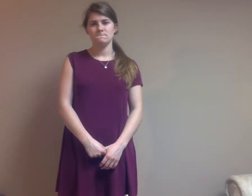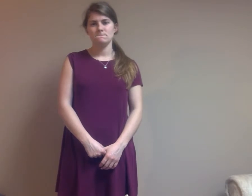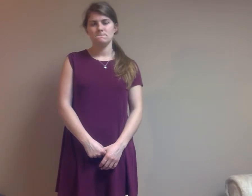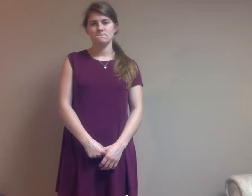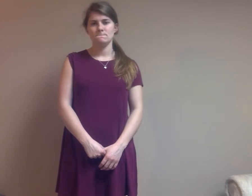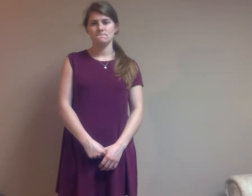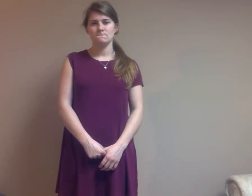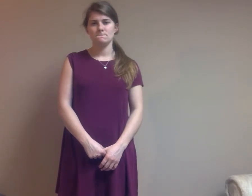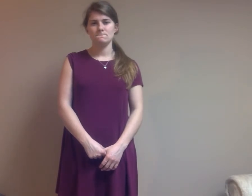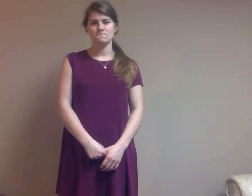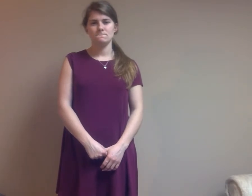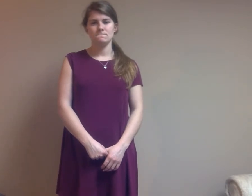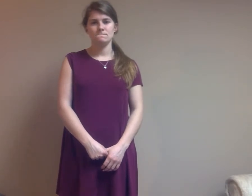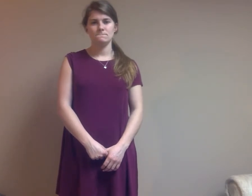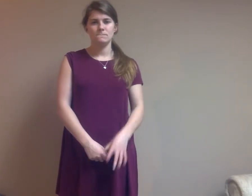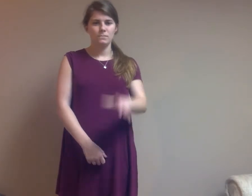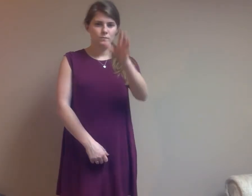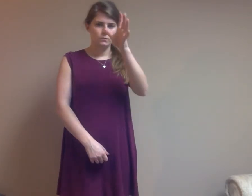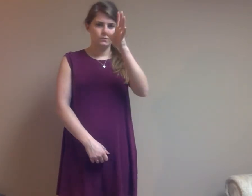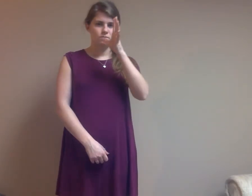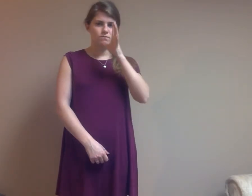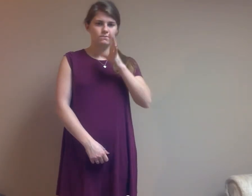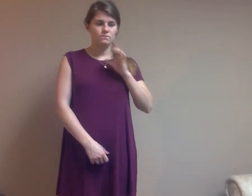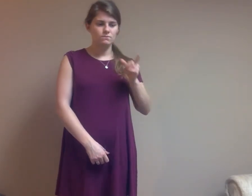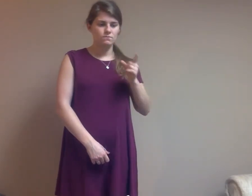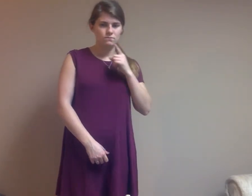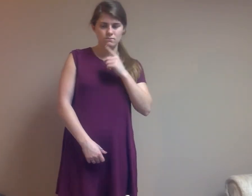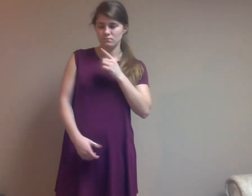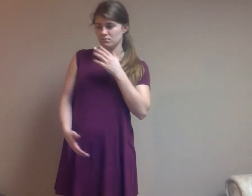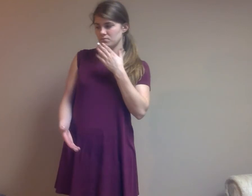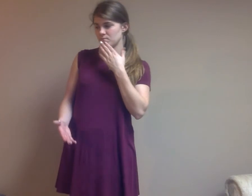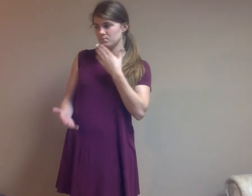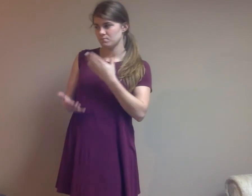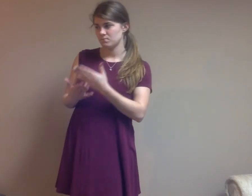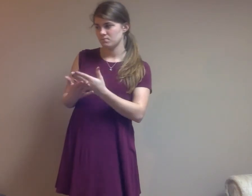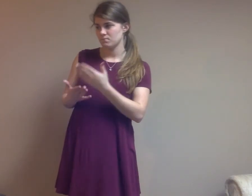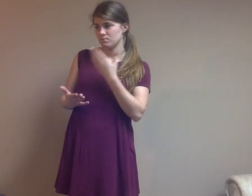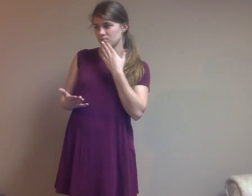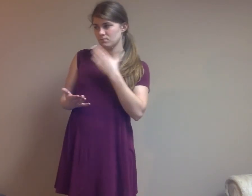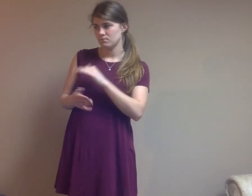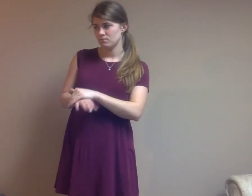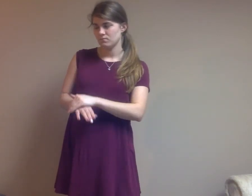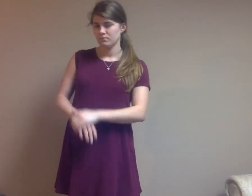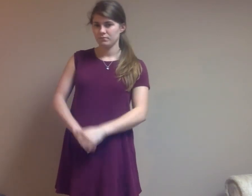Right. It's November in the boarding house. And 8-year-old April Ross is struggling to get over her homesickness.